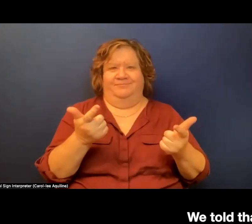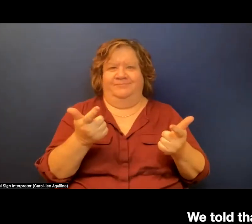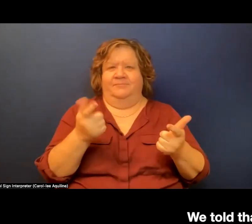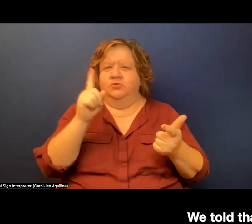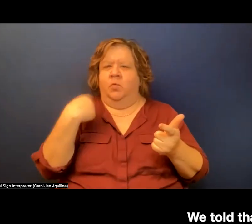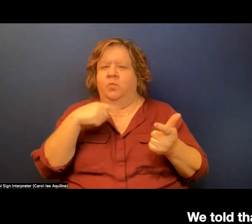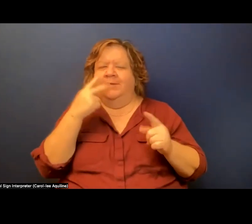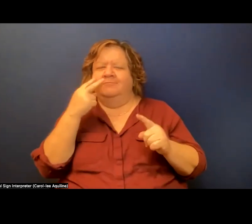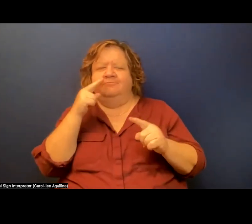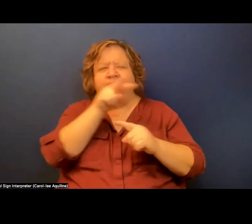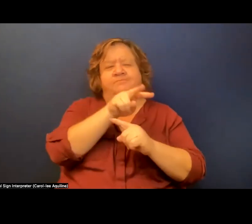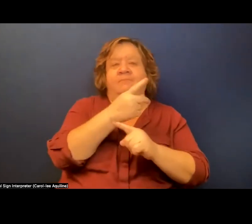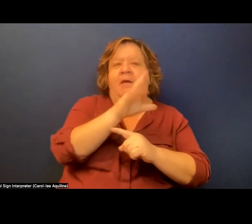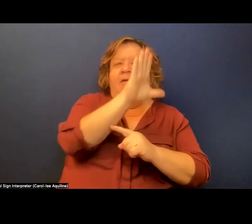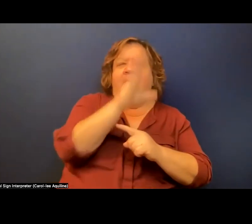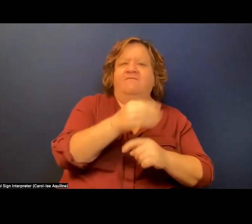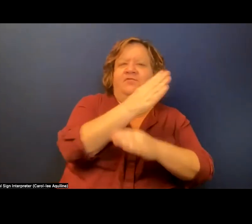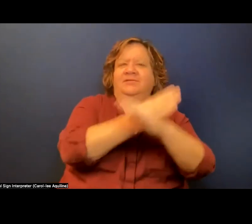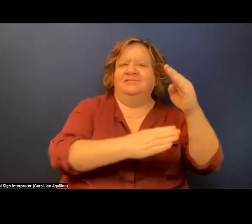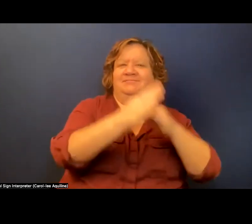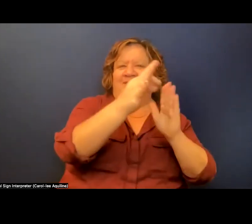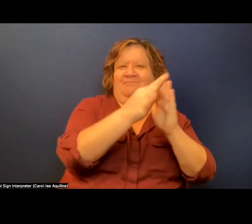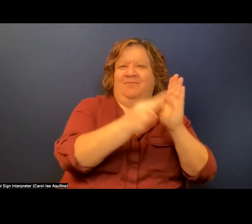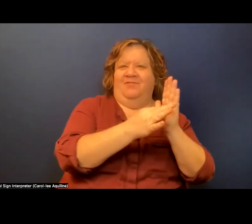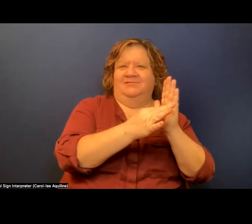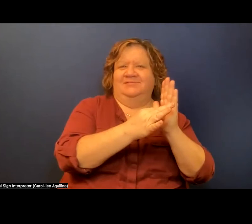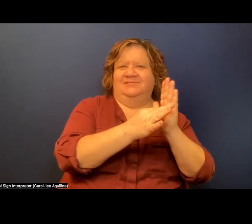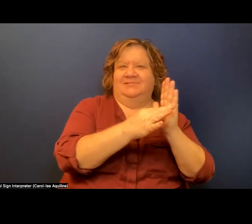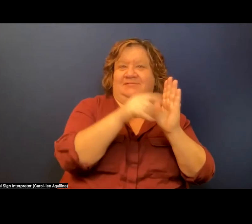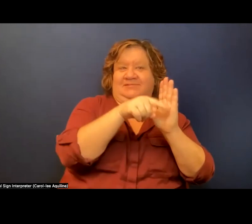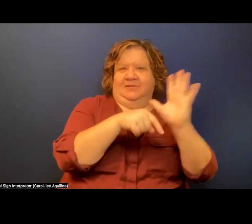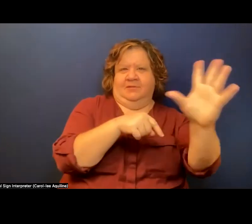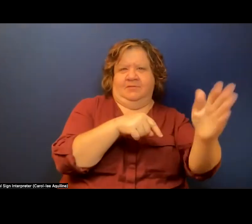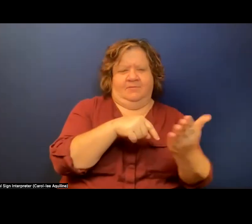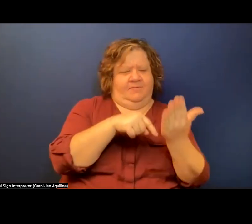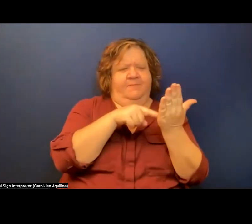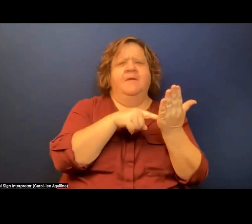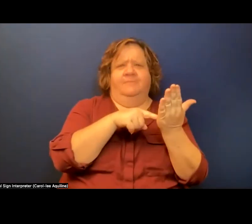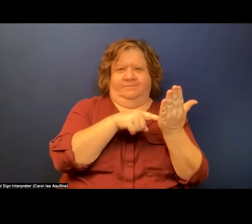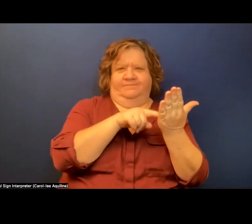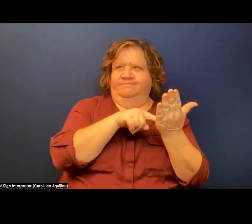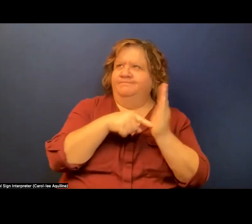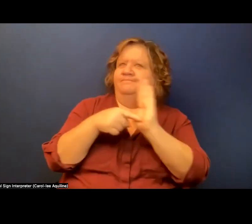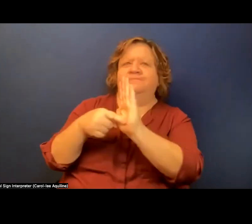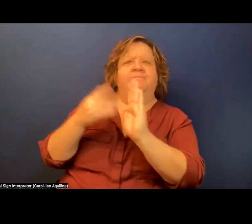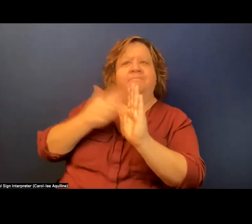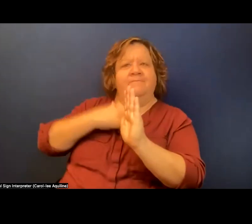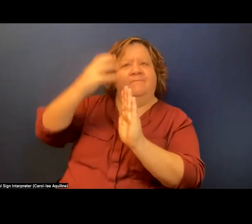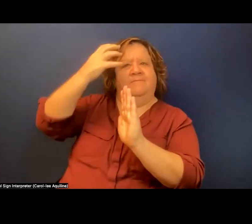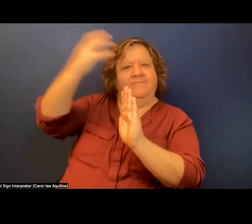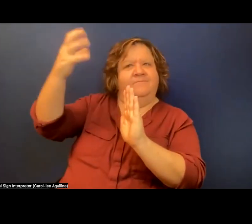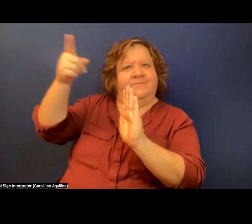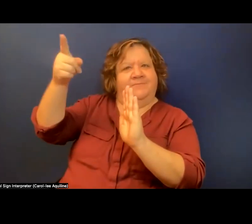of the 2018 summit, it is important to provide some leadership in terms of adoption of